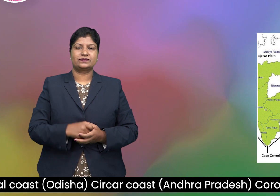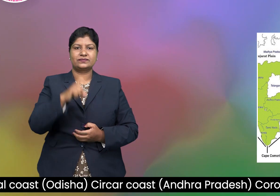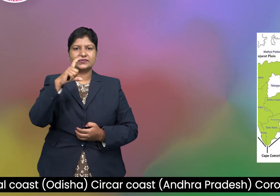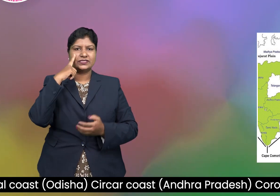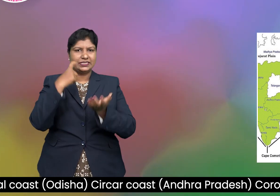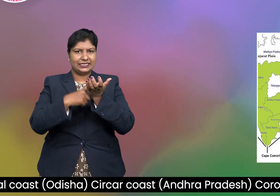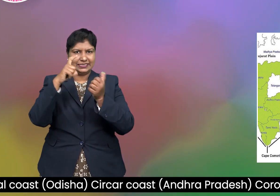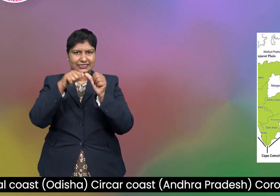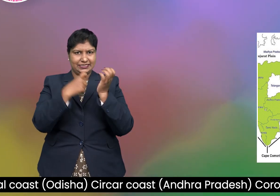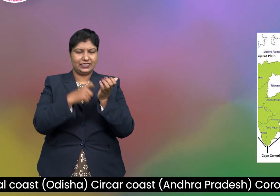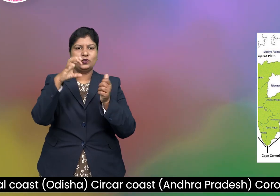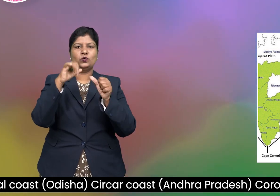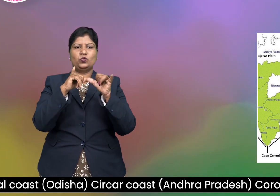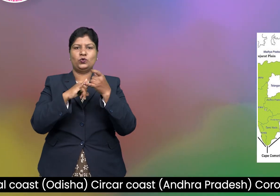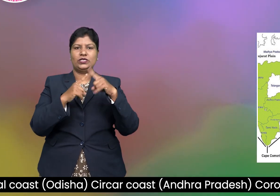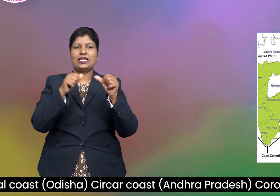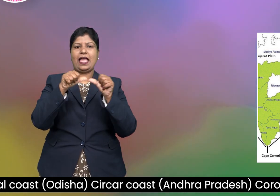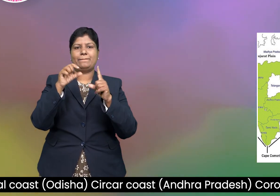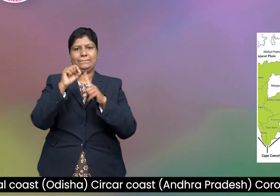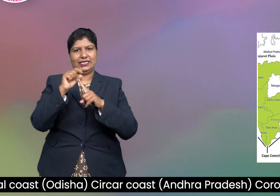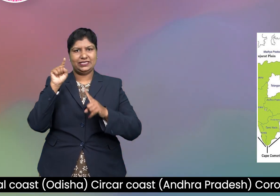Sirkar coast Andhra Pradesh